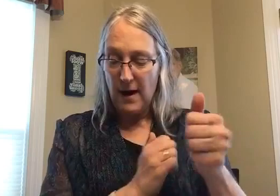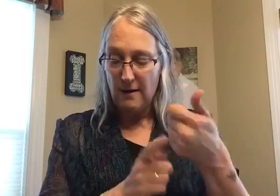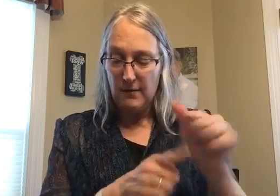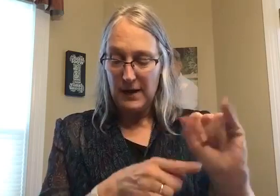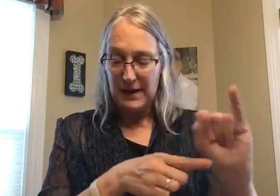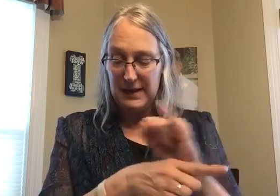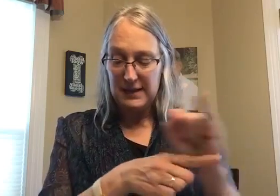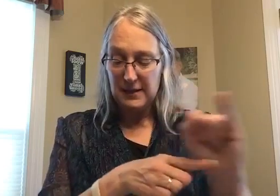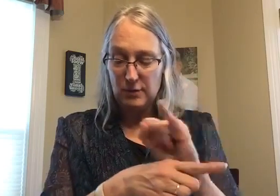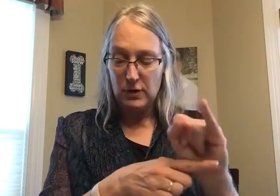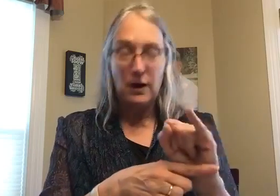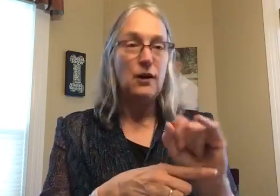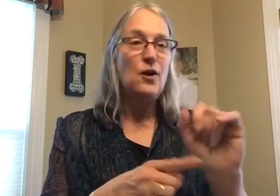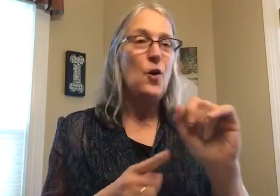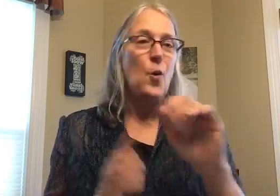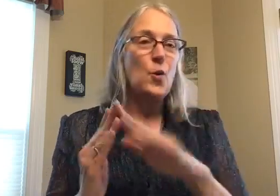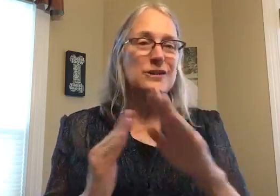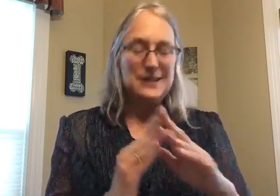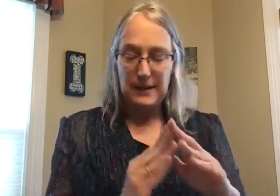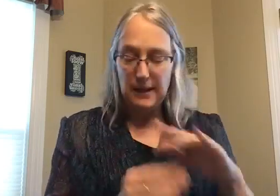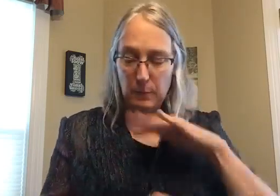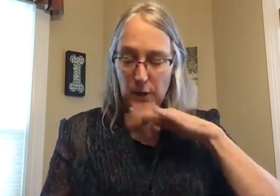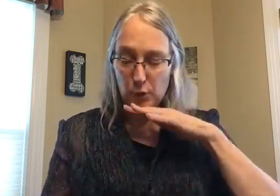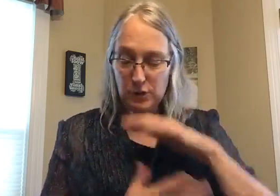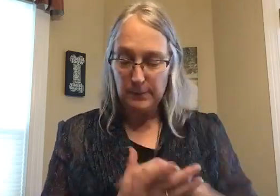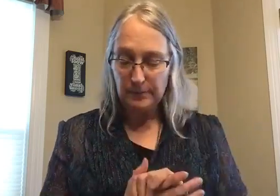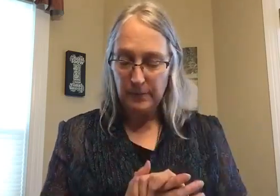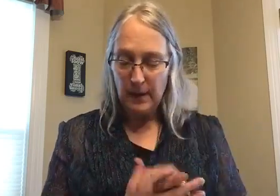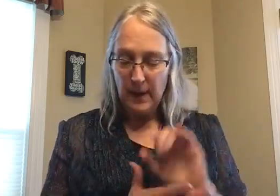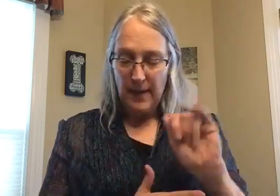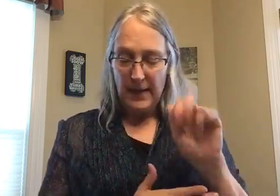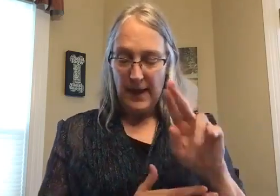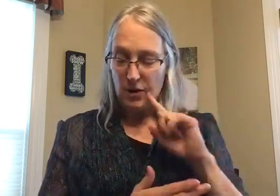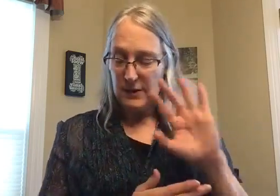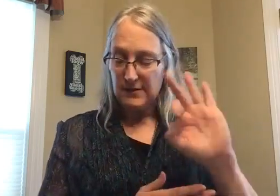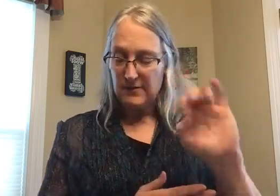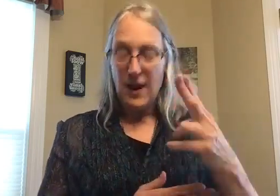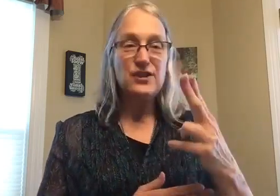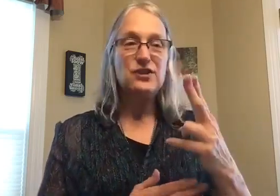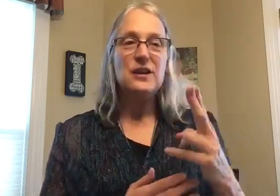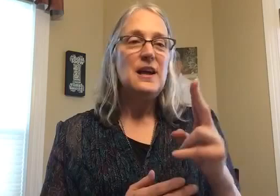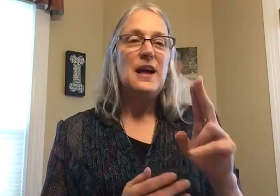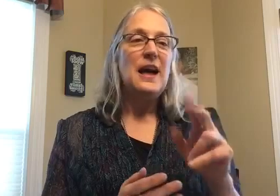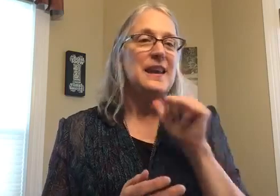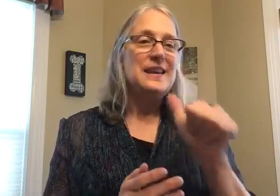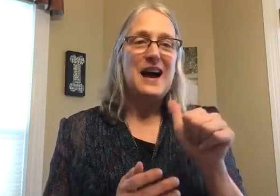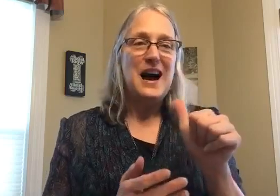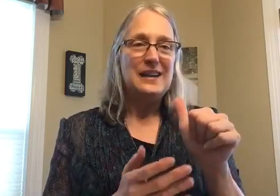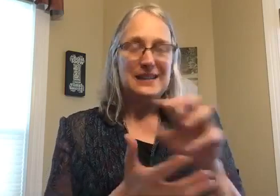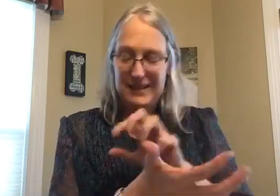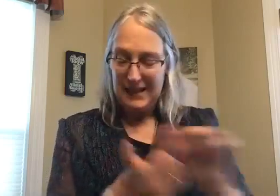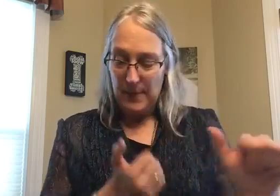from any industrial or city pollution. The air is fresh and not